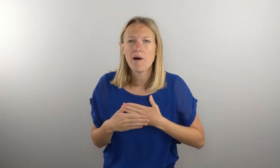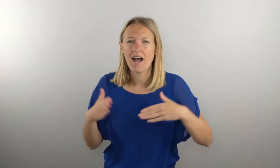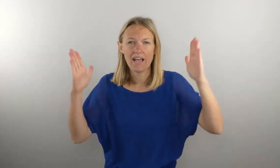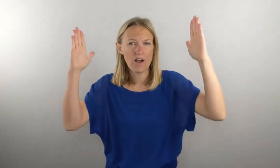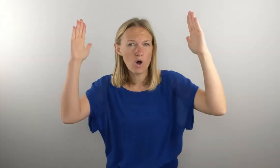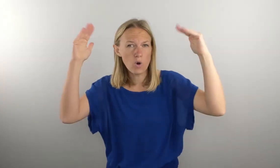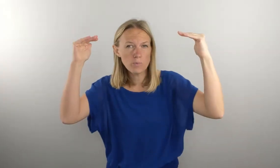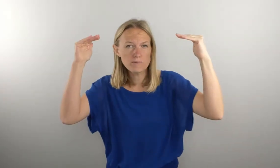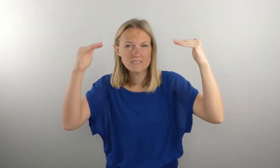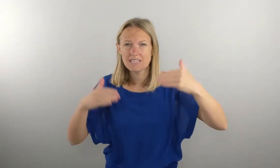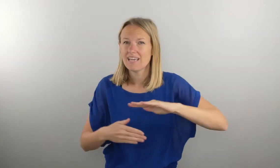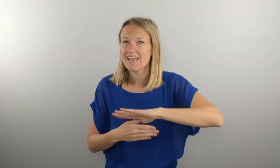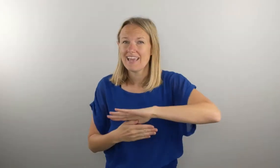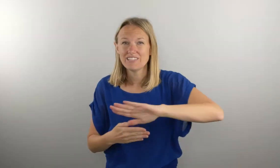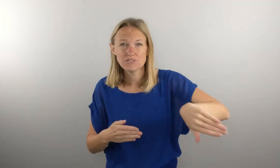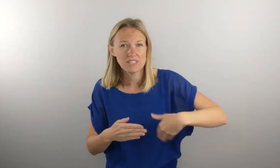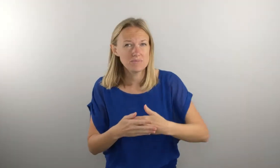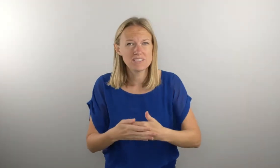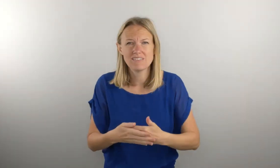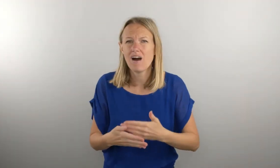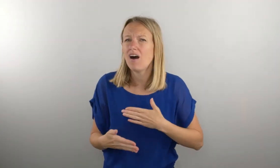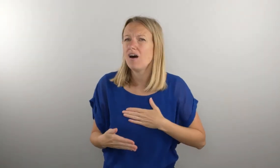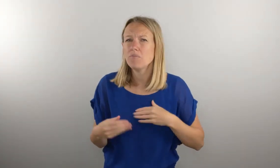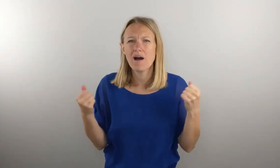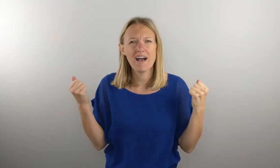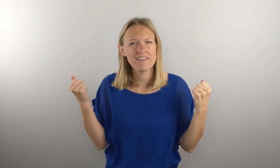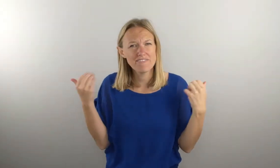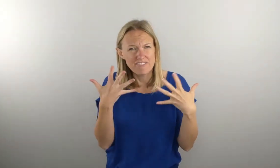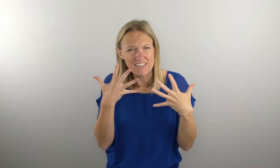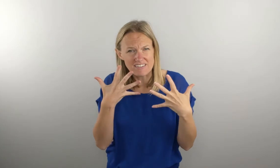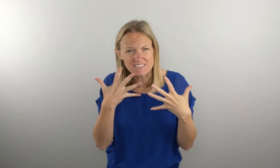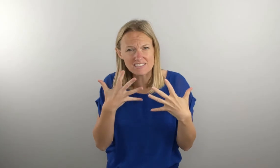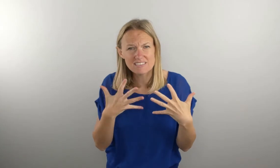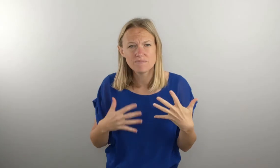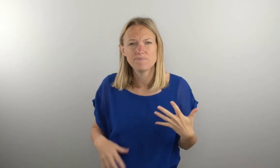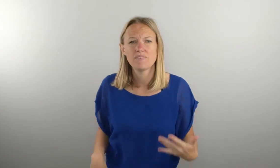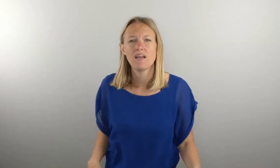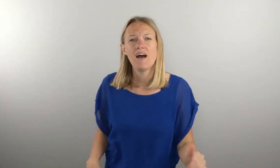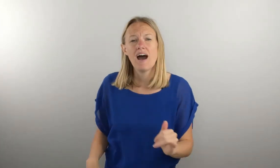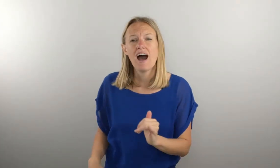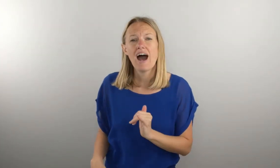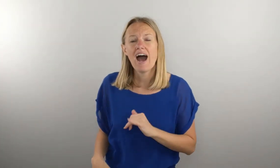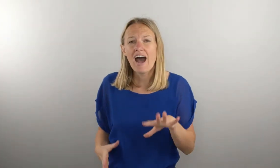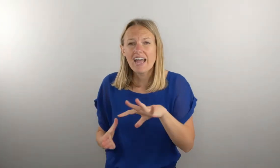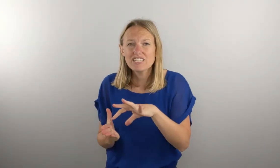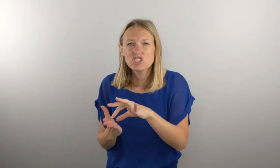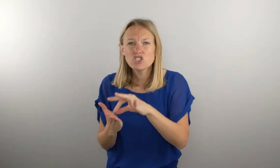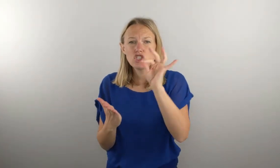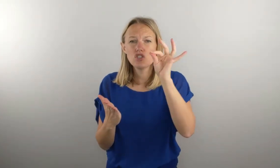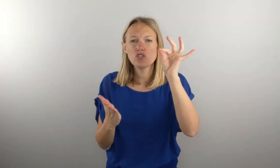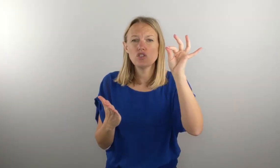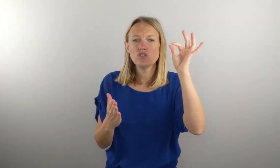my hopes and dreams and all my fears. I choose